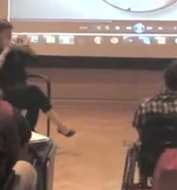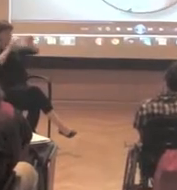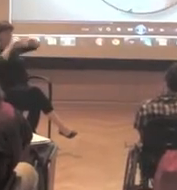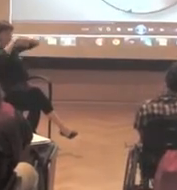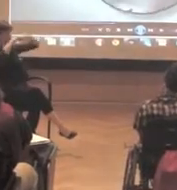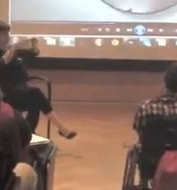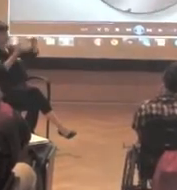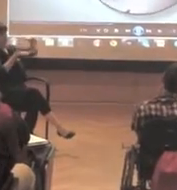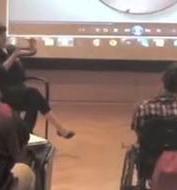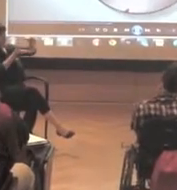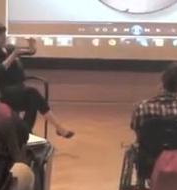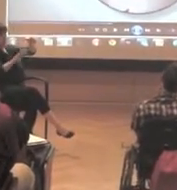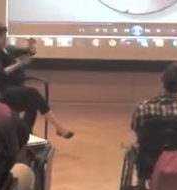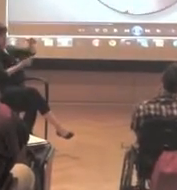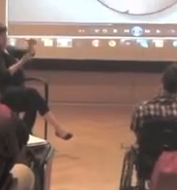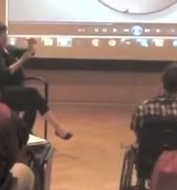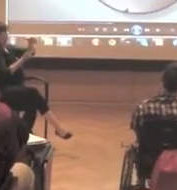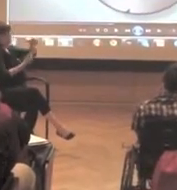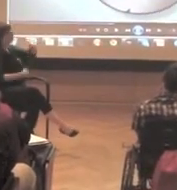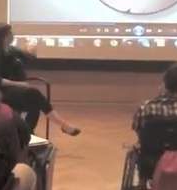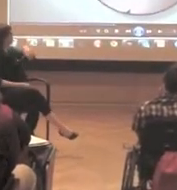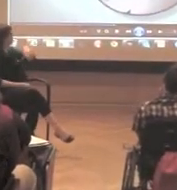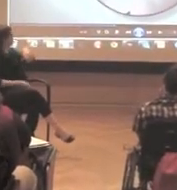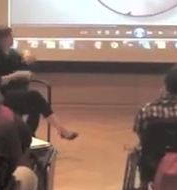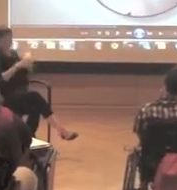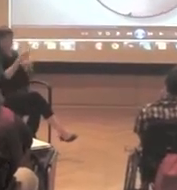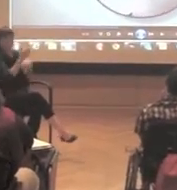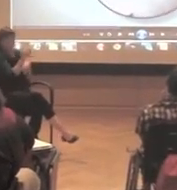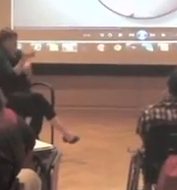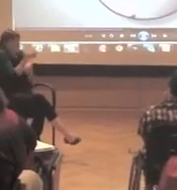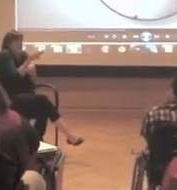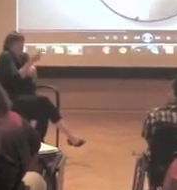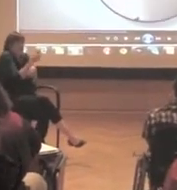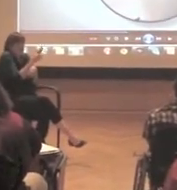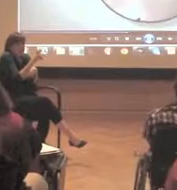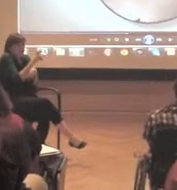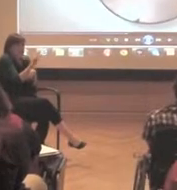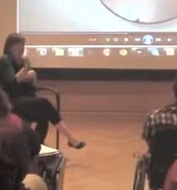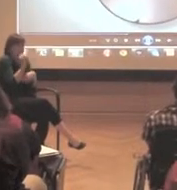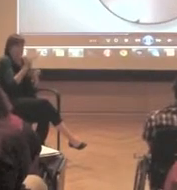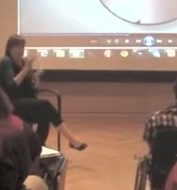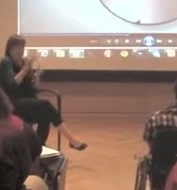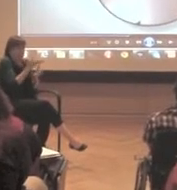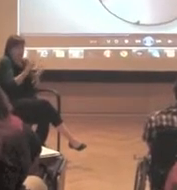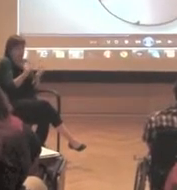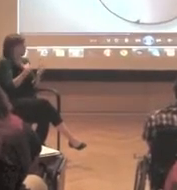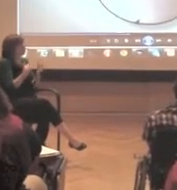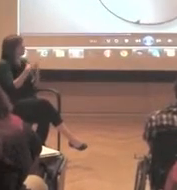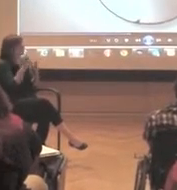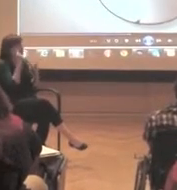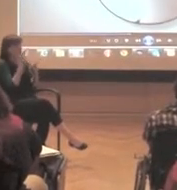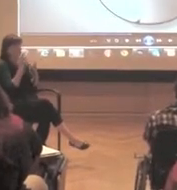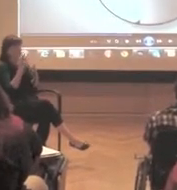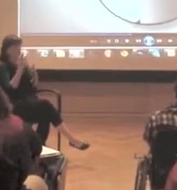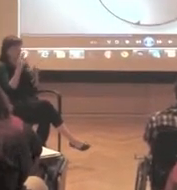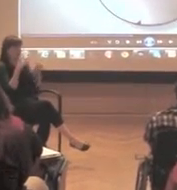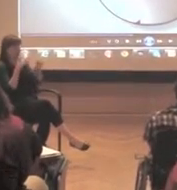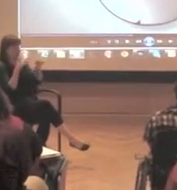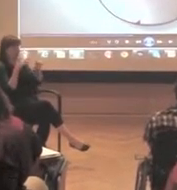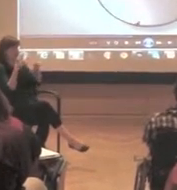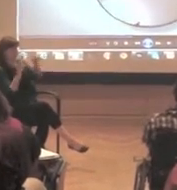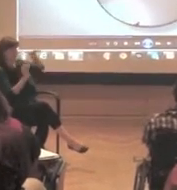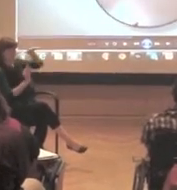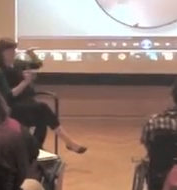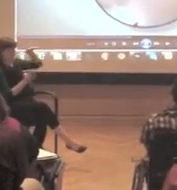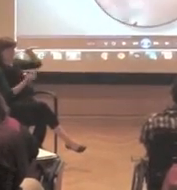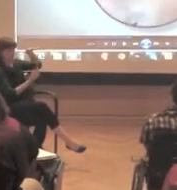very little neurons. Quite a bit. There's like multiple webs, so you can see us with our camera going in there